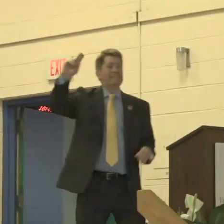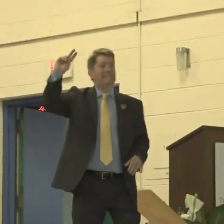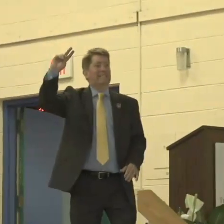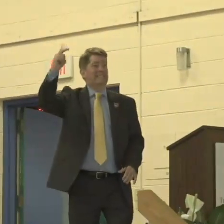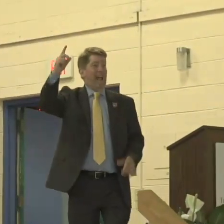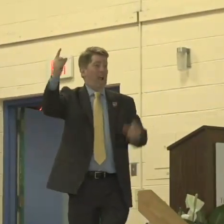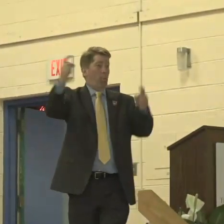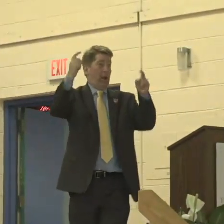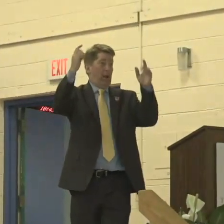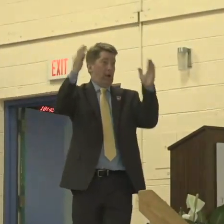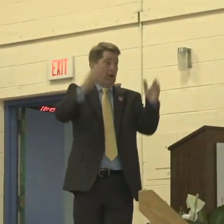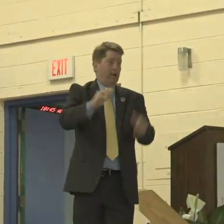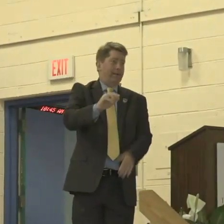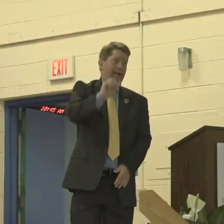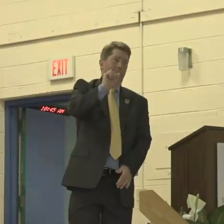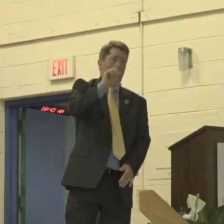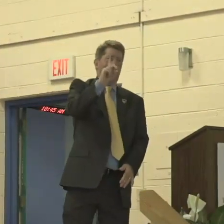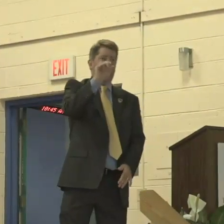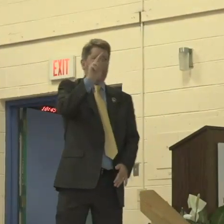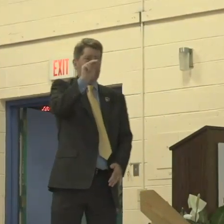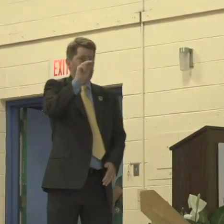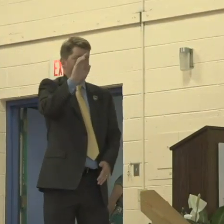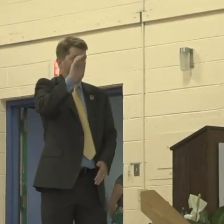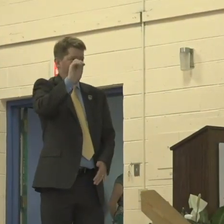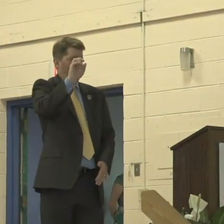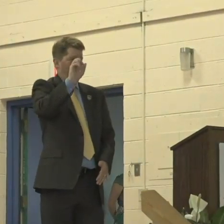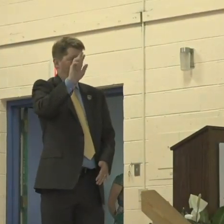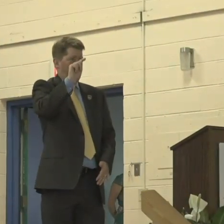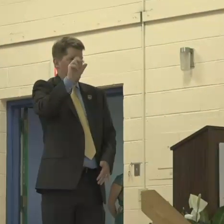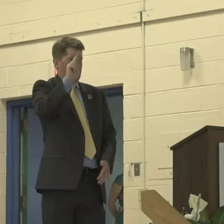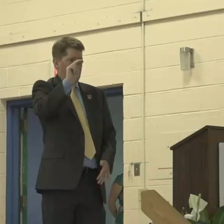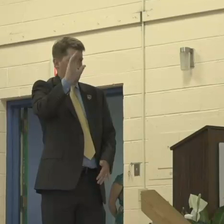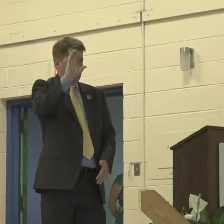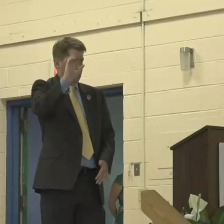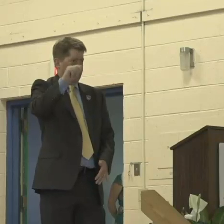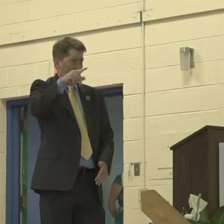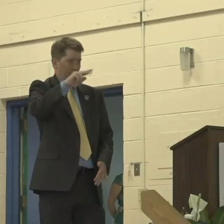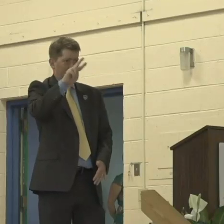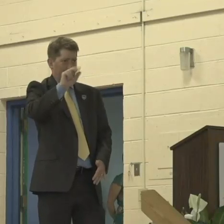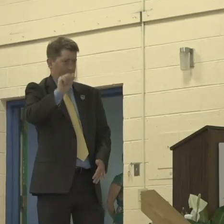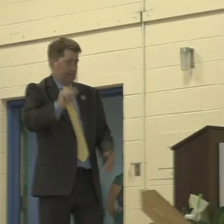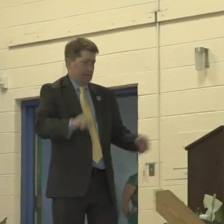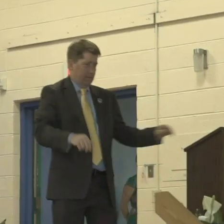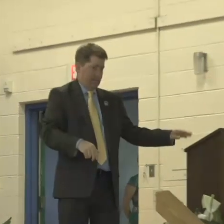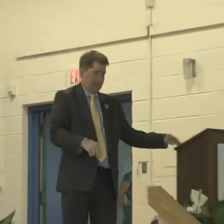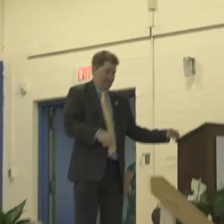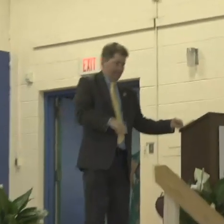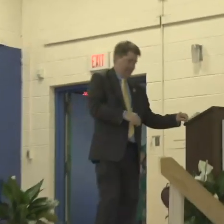The second winner is Mr. Aiden Morton Capoza.